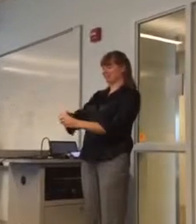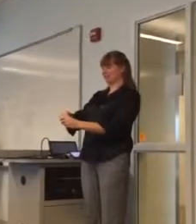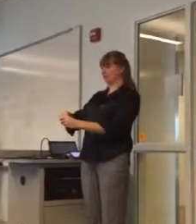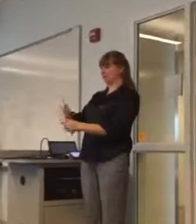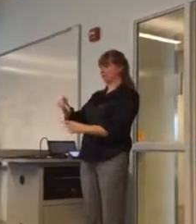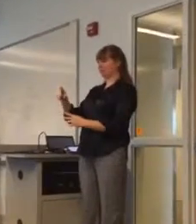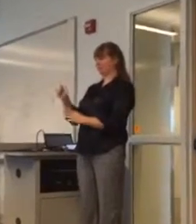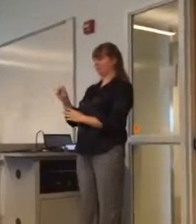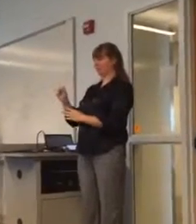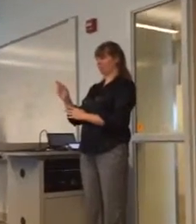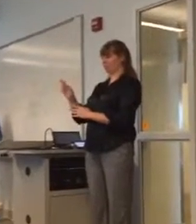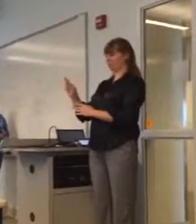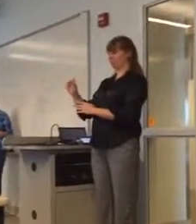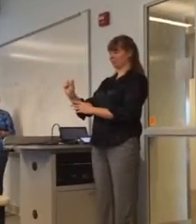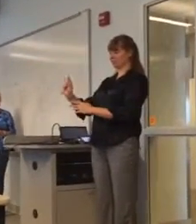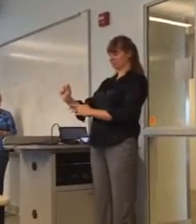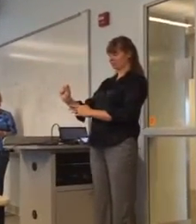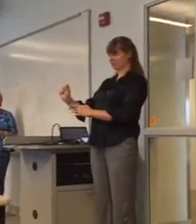be?